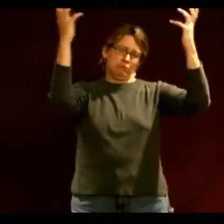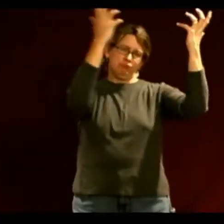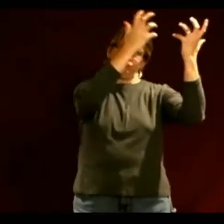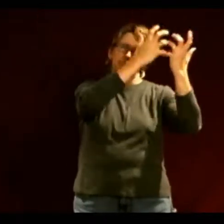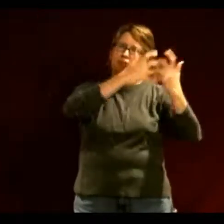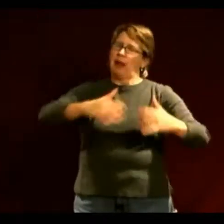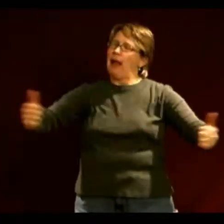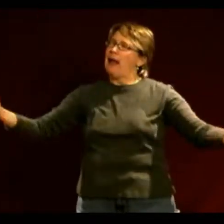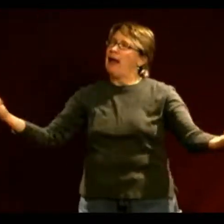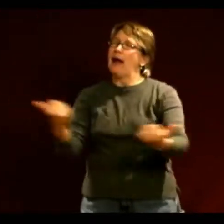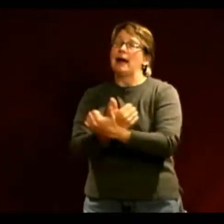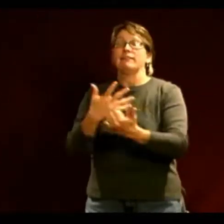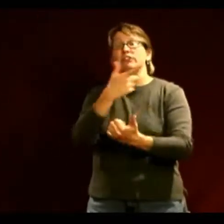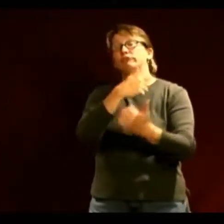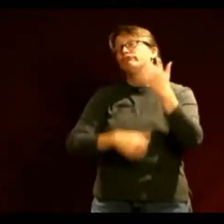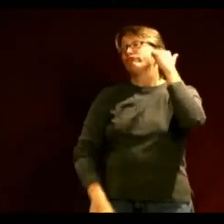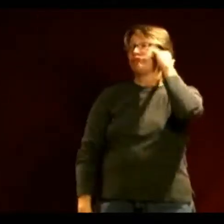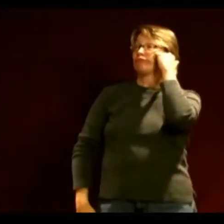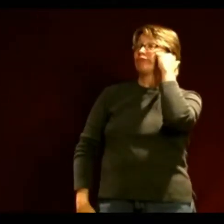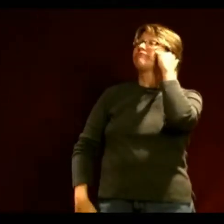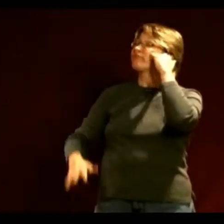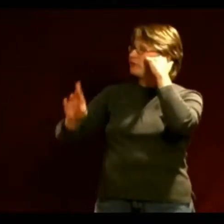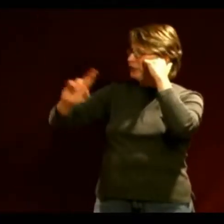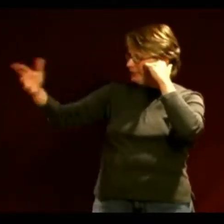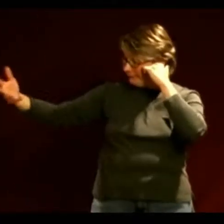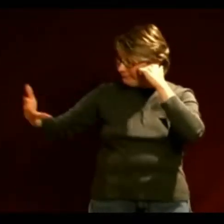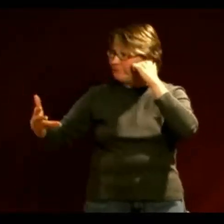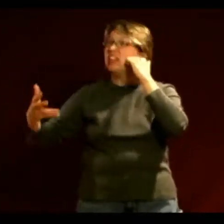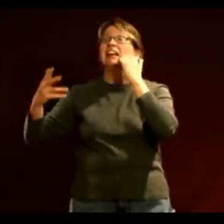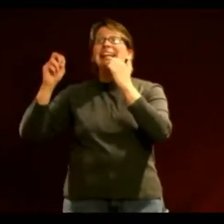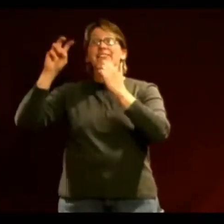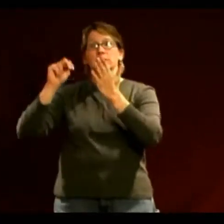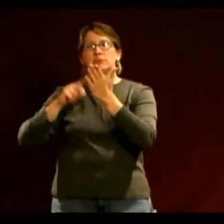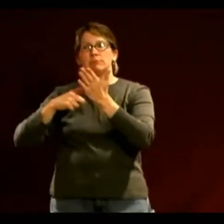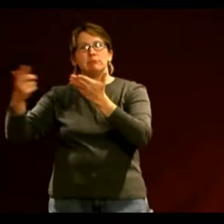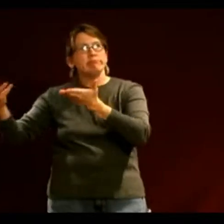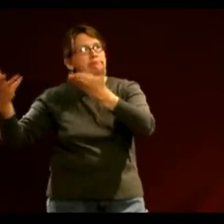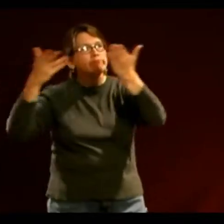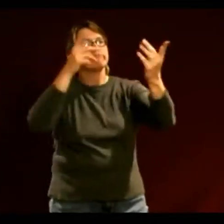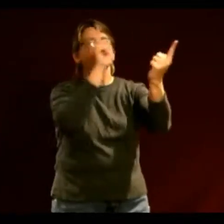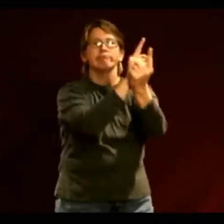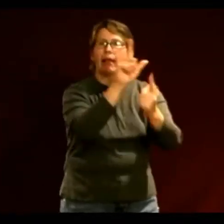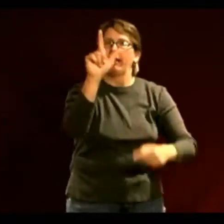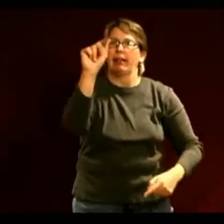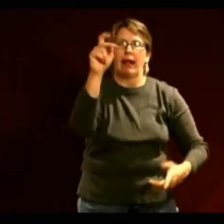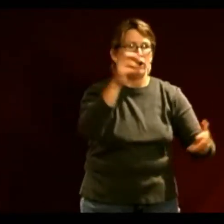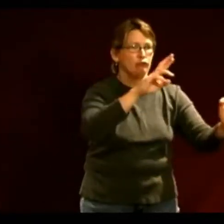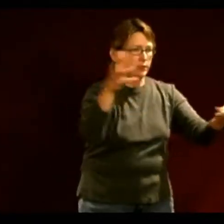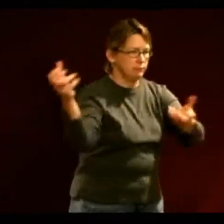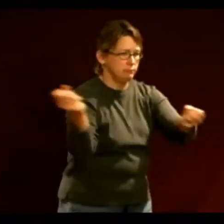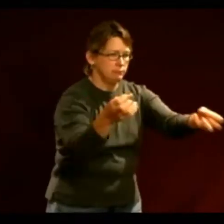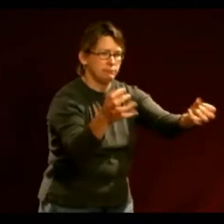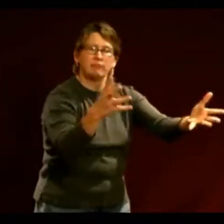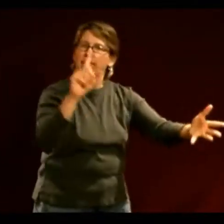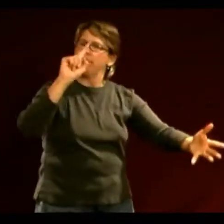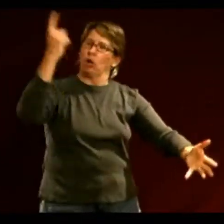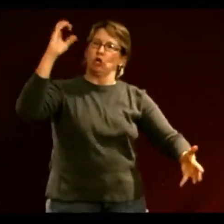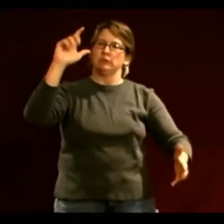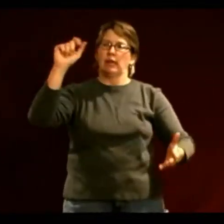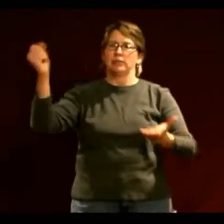them know. And also include, all the supplies you need, what size life jackets, canoes, everything like that. They will,